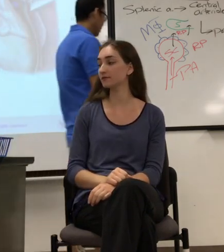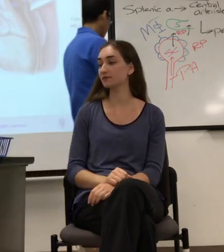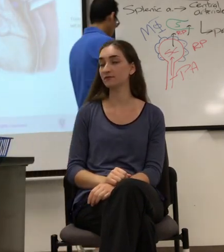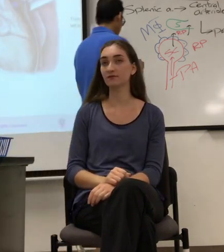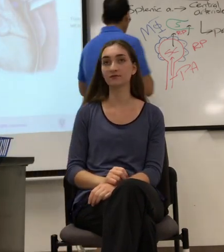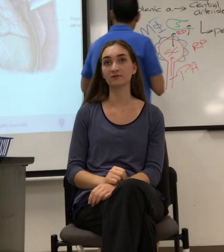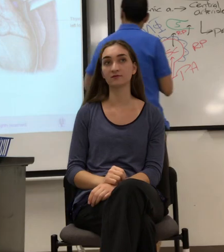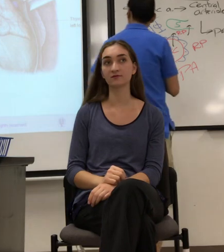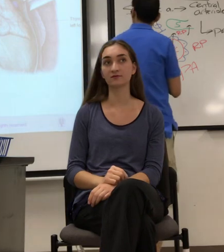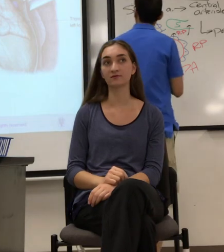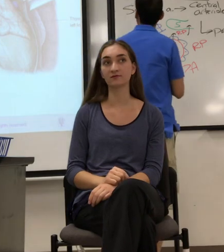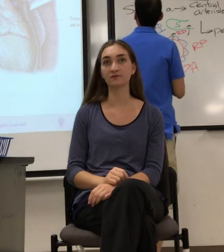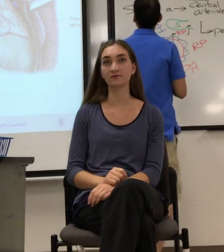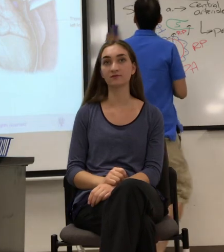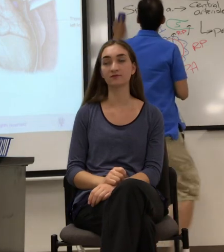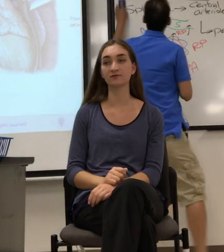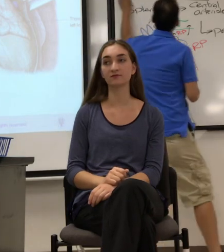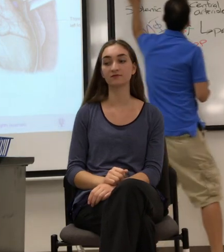And clear the board.